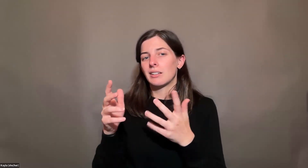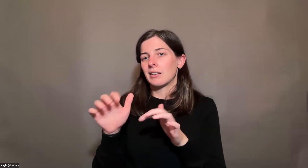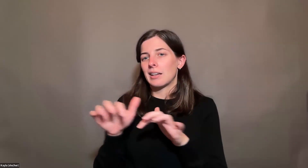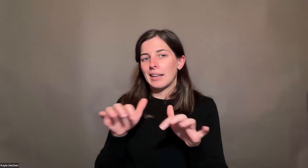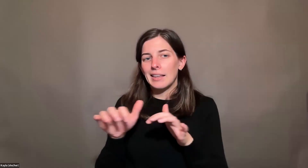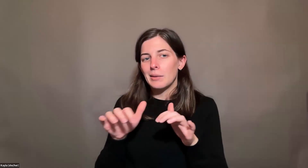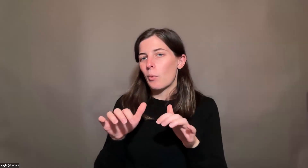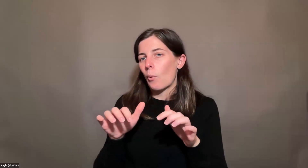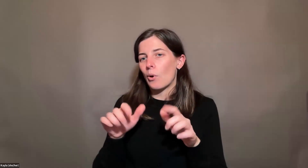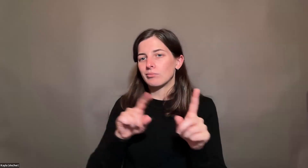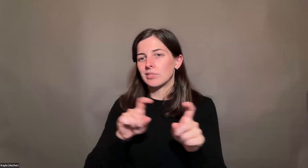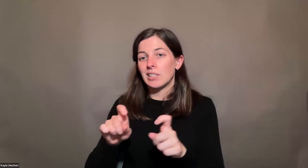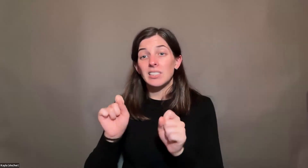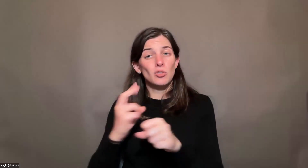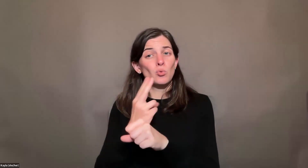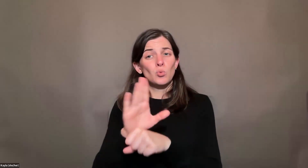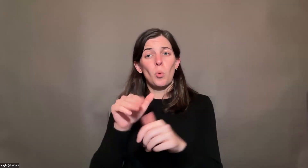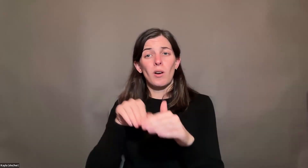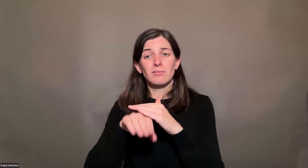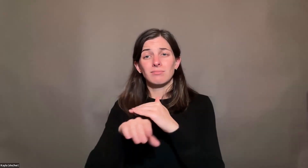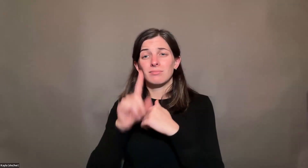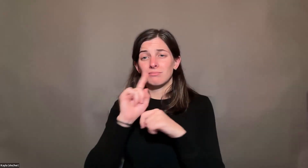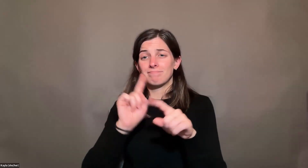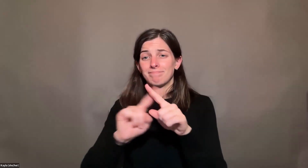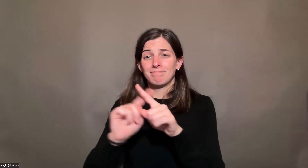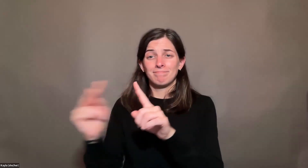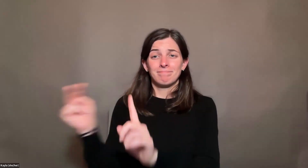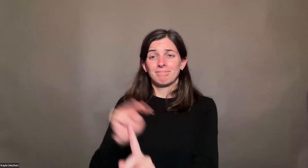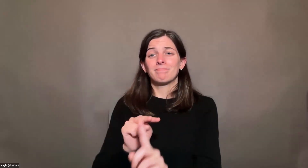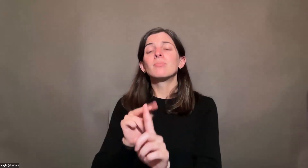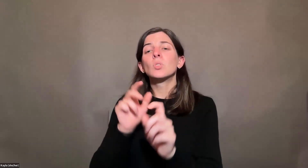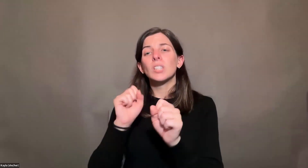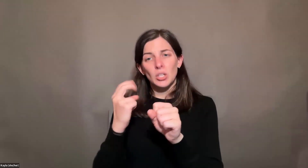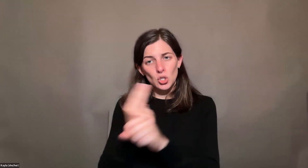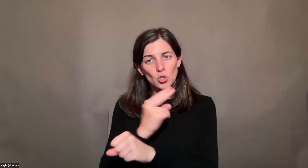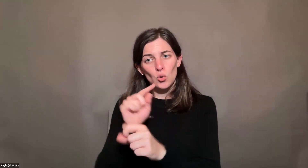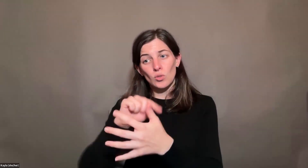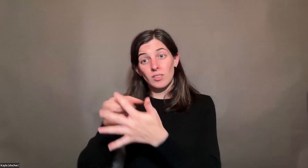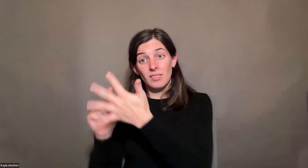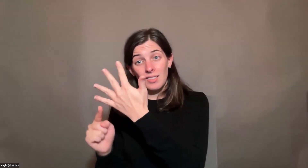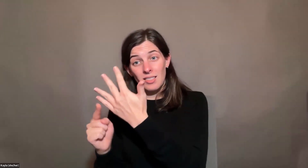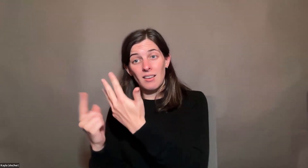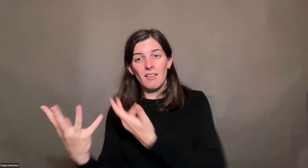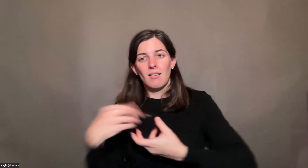the accessibility things by default coming from Mac. You can use that things, but yeah, these are the tools you can